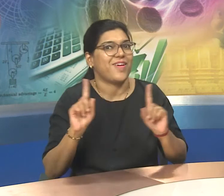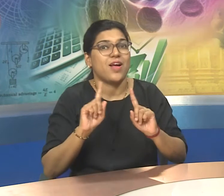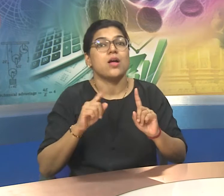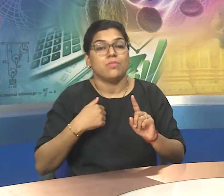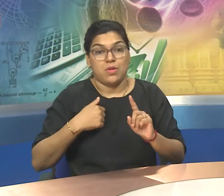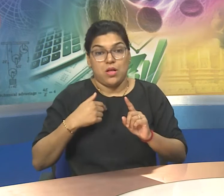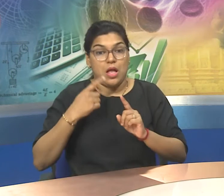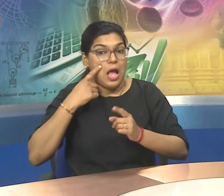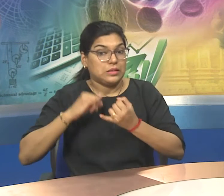So,